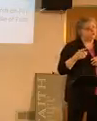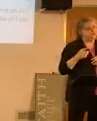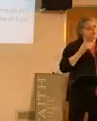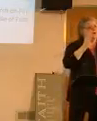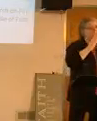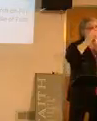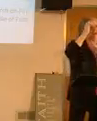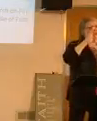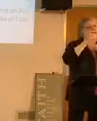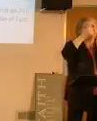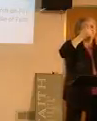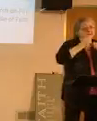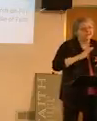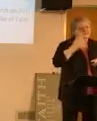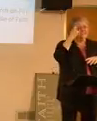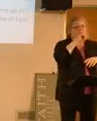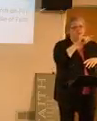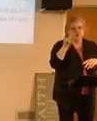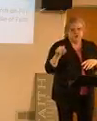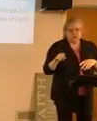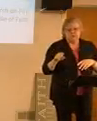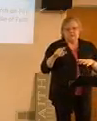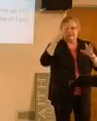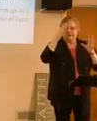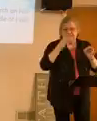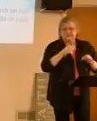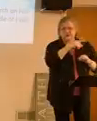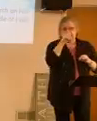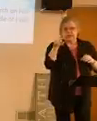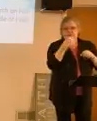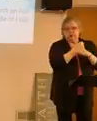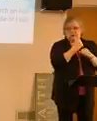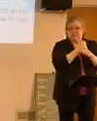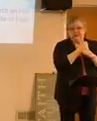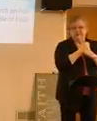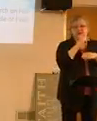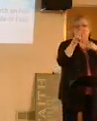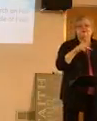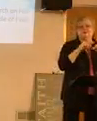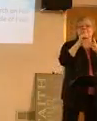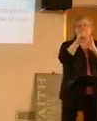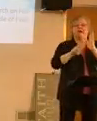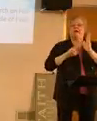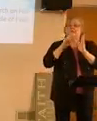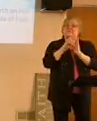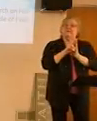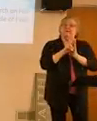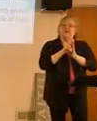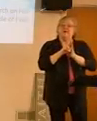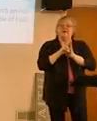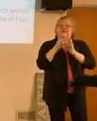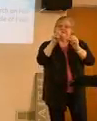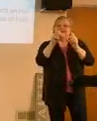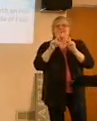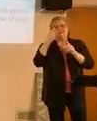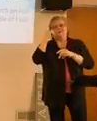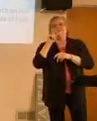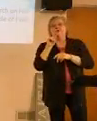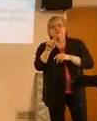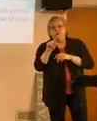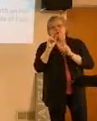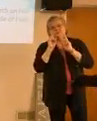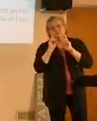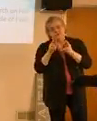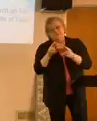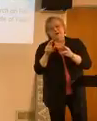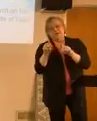God's blessing on you and the decision that you're making. For those who are watching live stream, this is an opportunity for you to